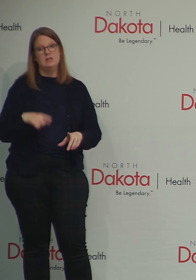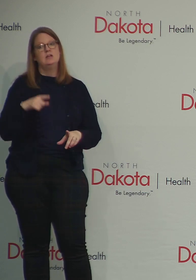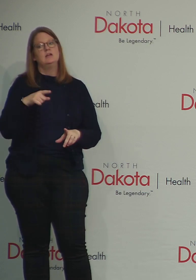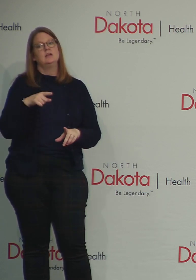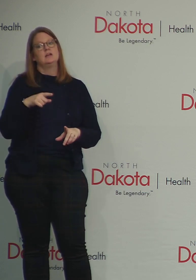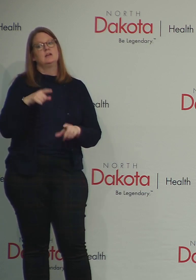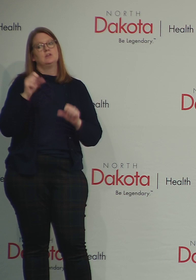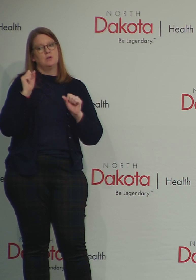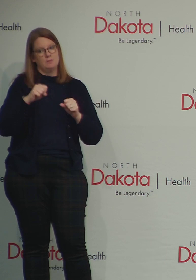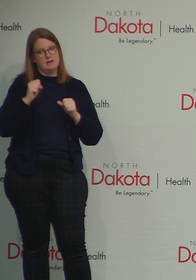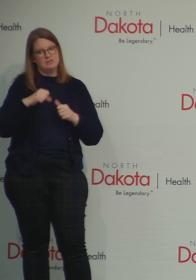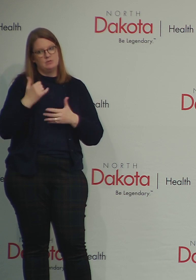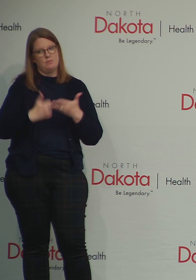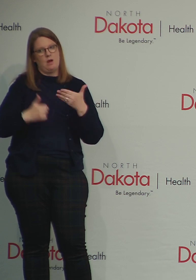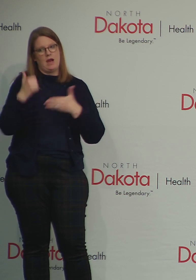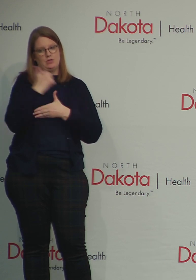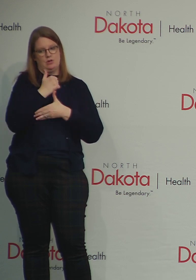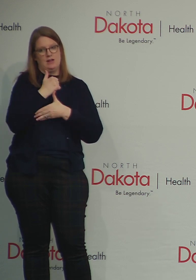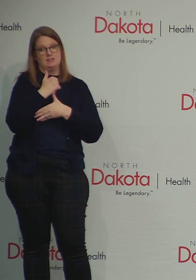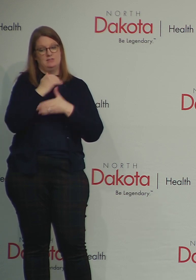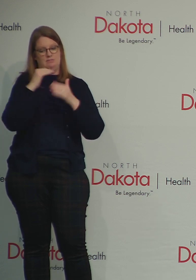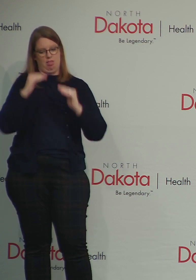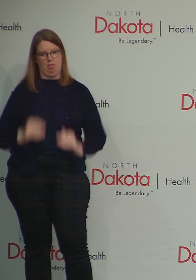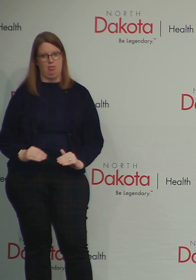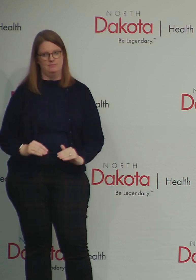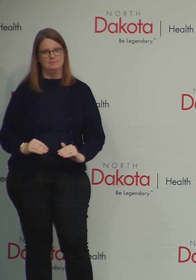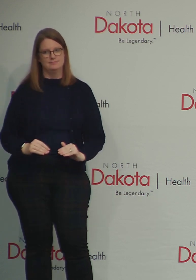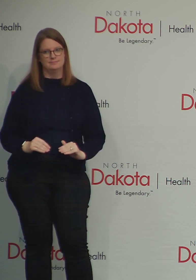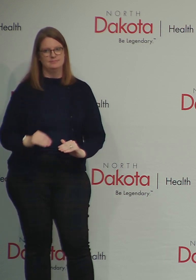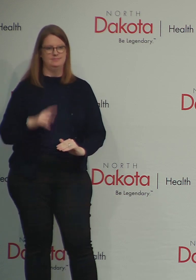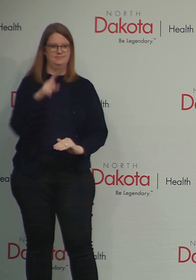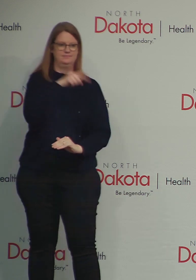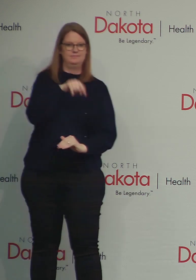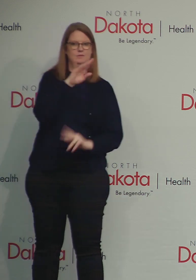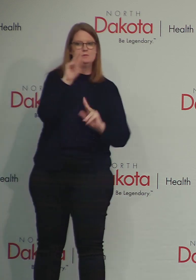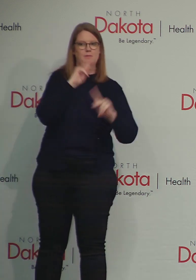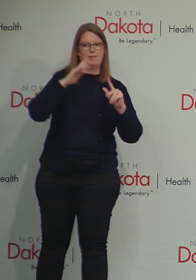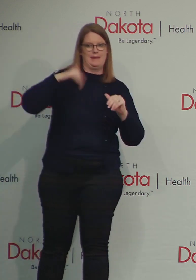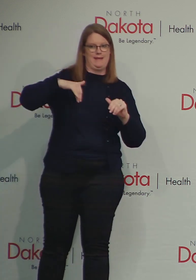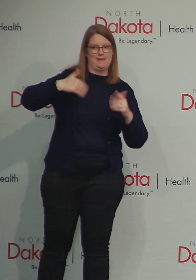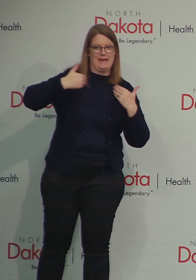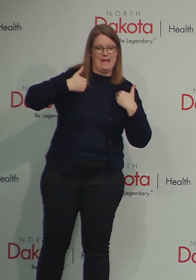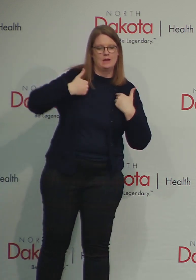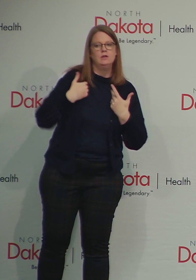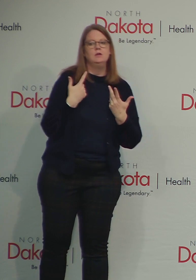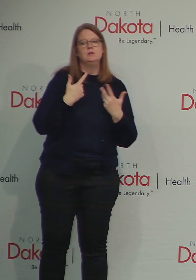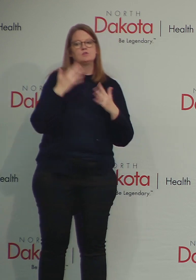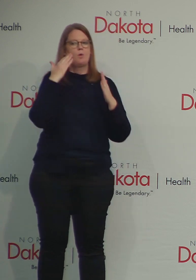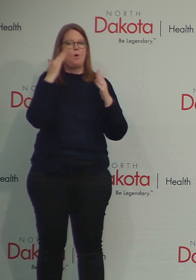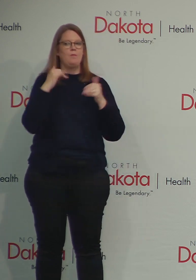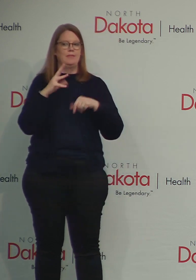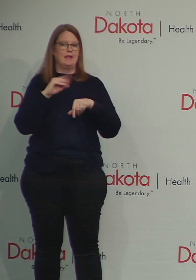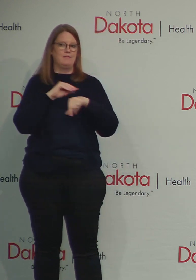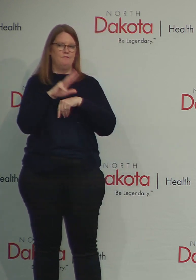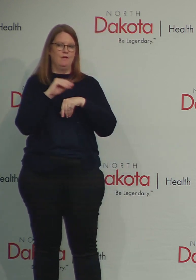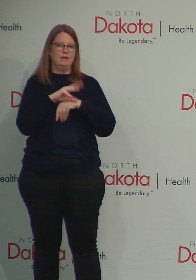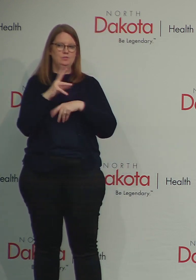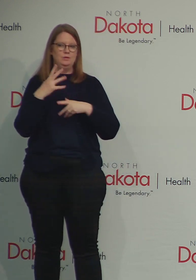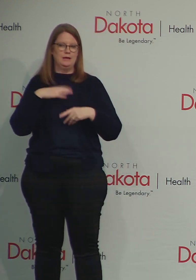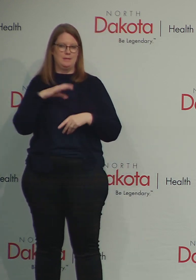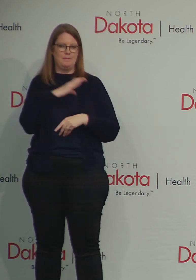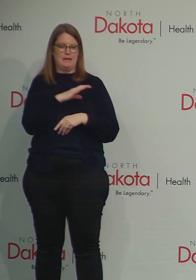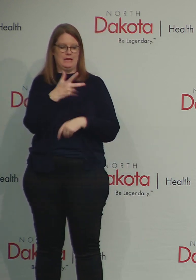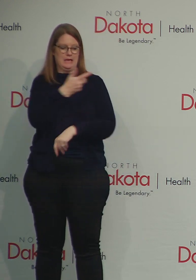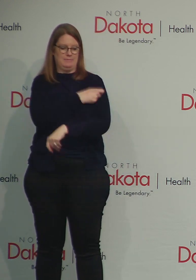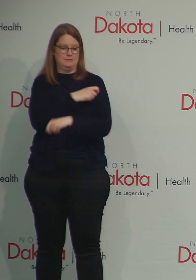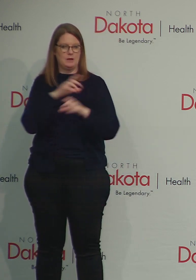be prioritized lower than other individuals. And so we're hoping that the Advisory Committee on Immunization